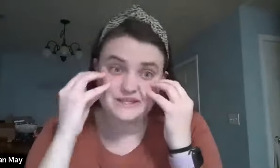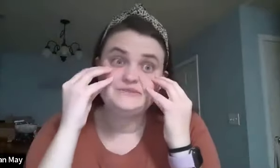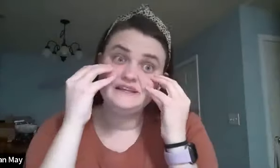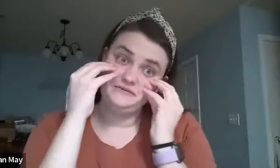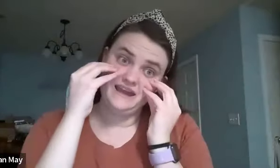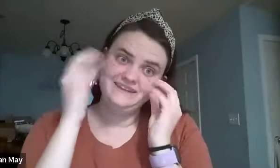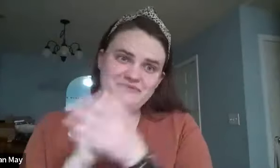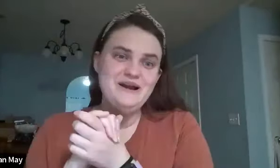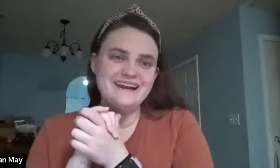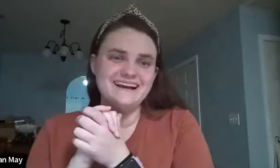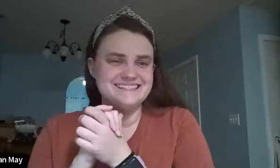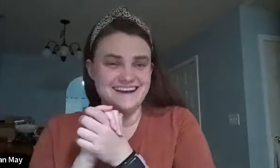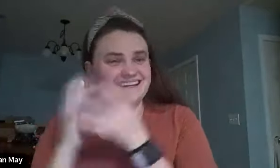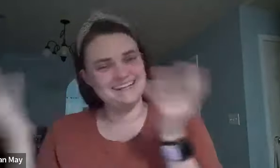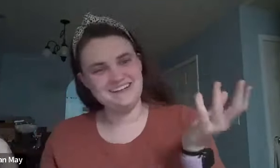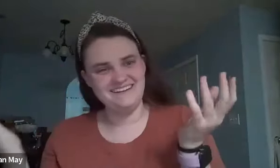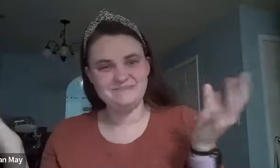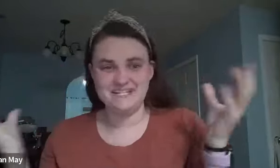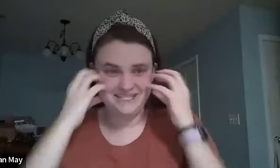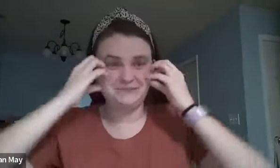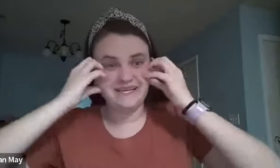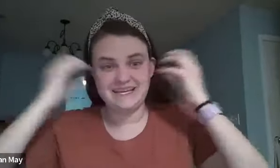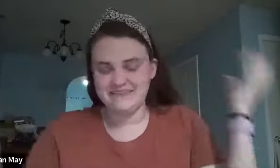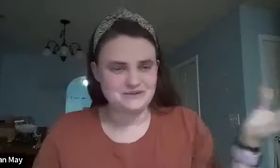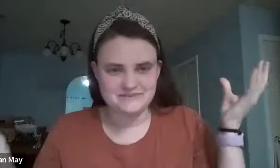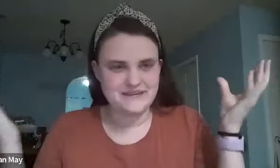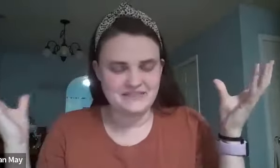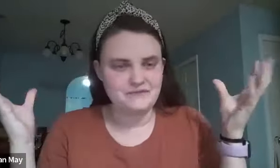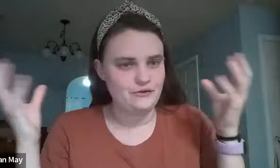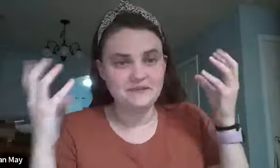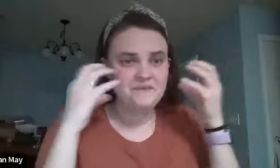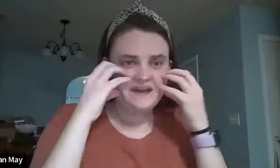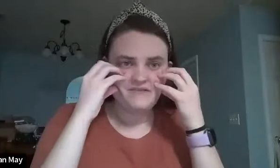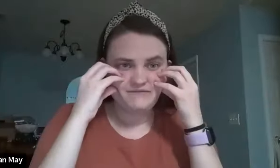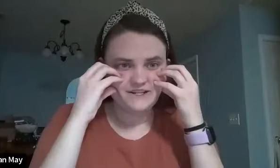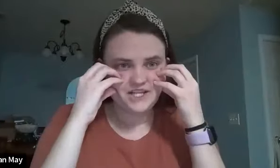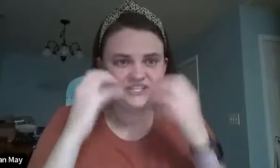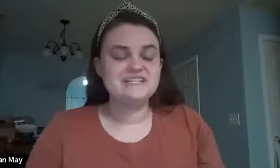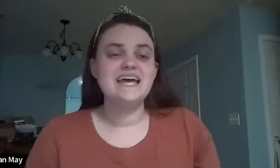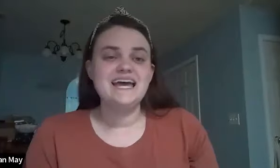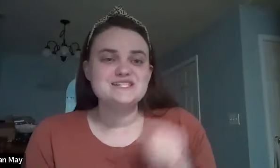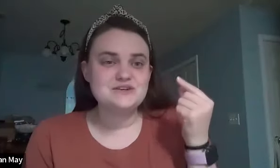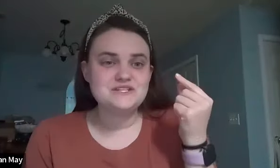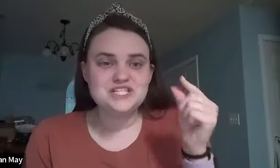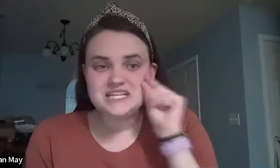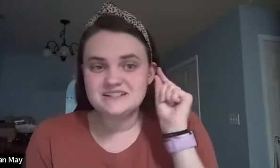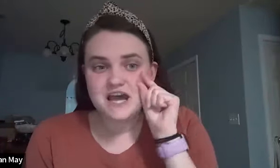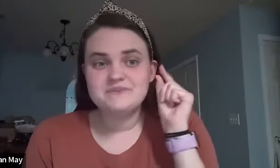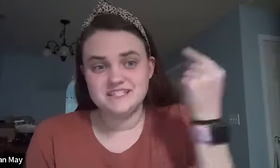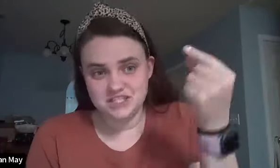really, really red when I sign and I talk. My cheeks are big. That's always been the thing for me. I've had very chubby cheeks. So the G on top is the G